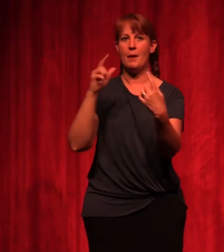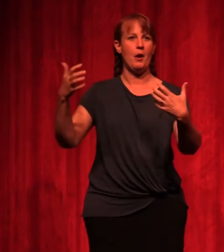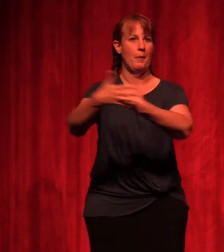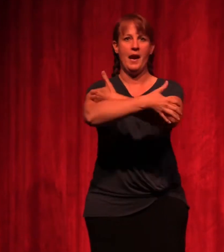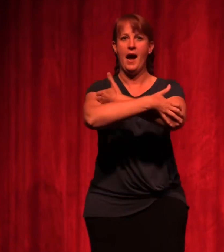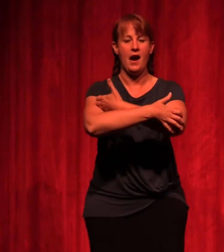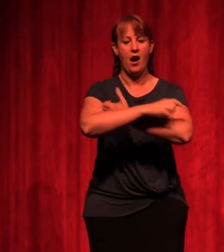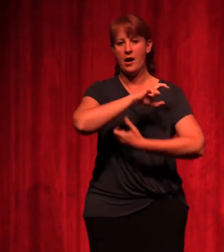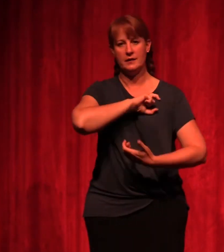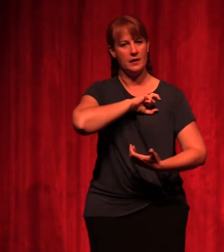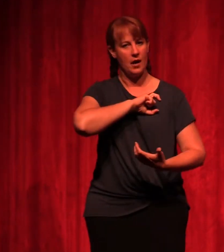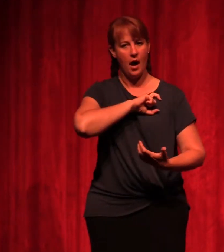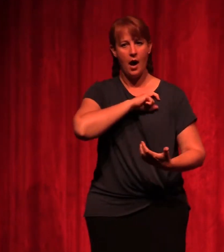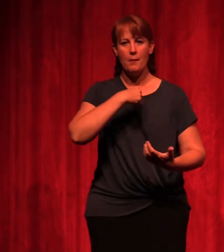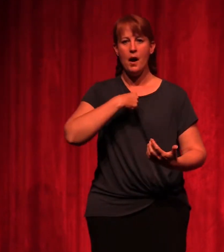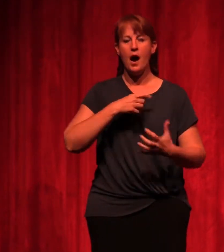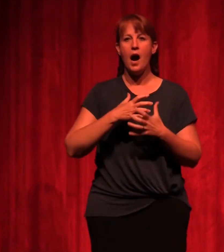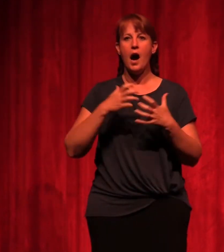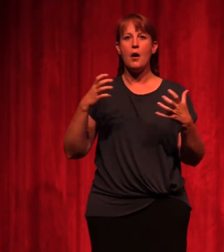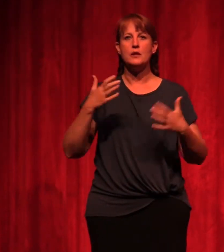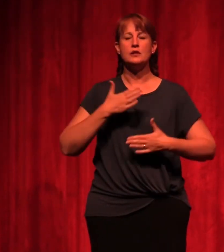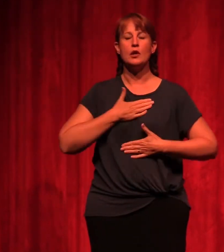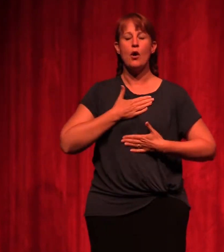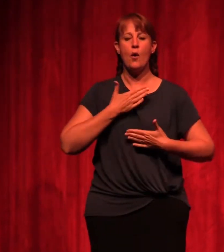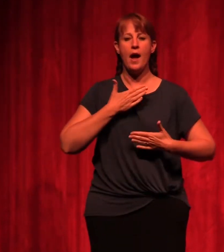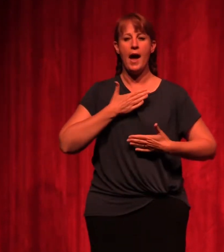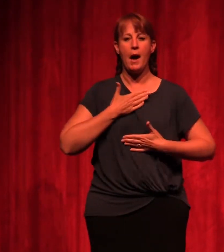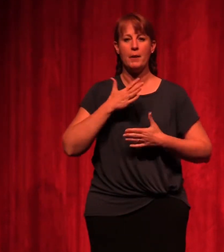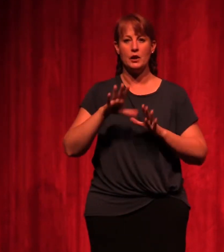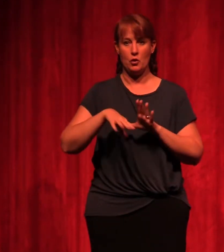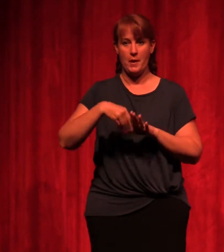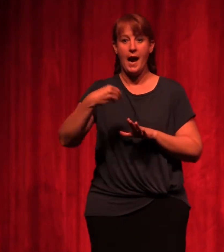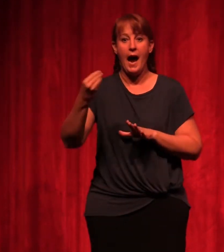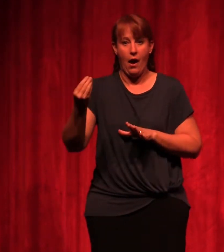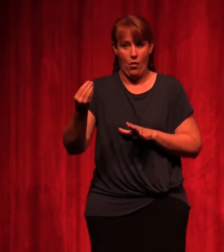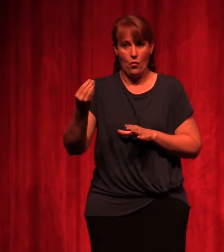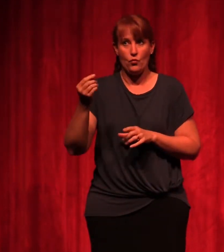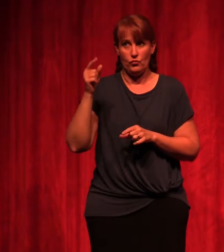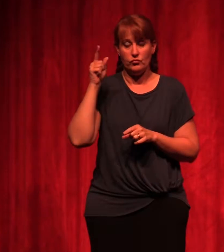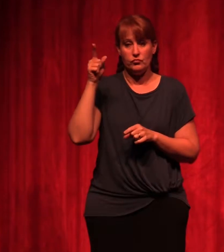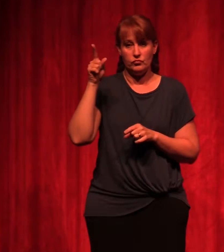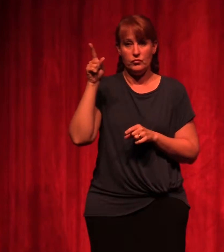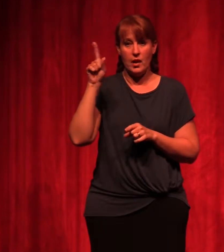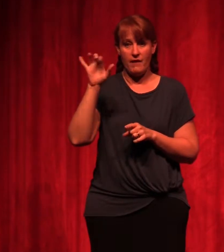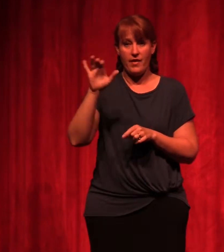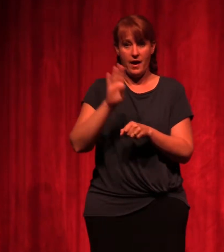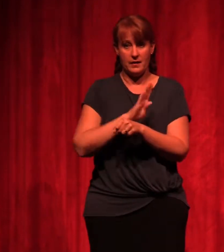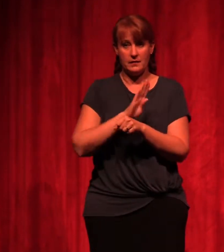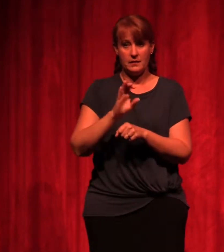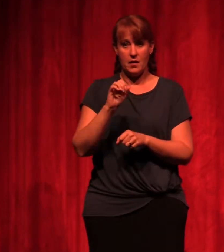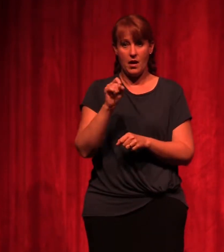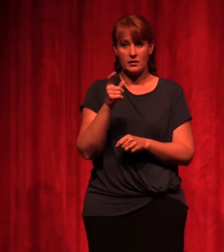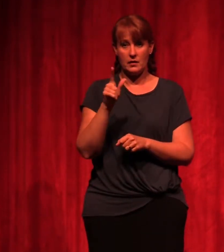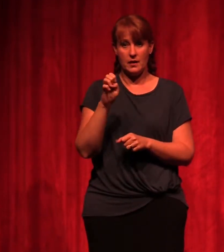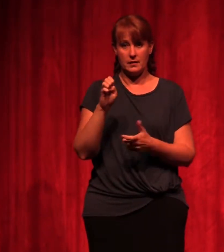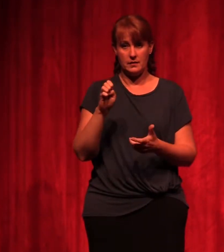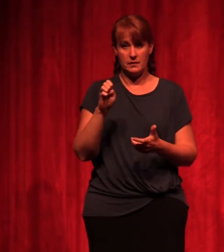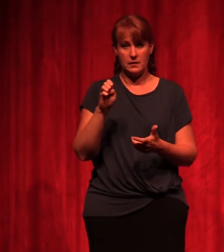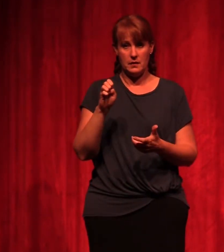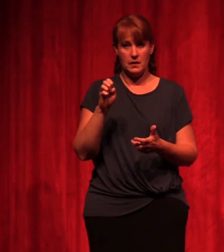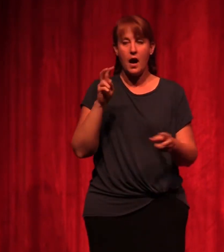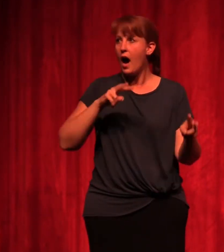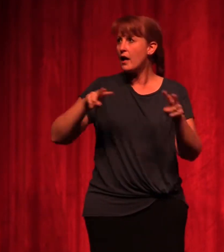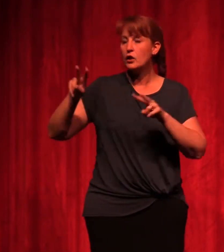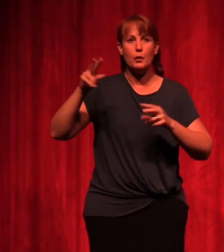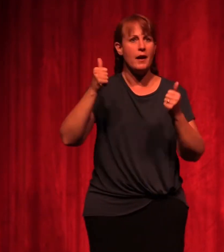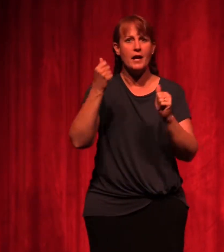arresting officer because I was so happy to be out of that consulate. When I look